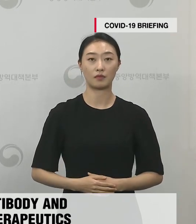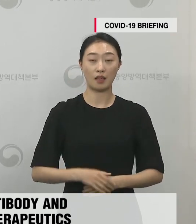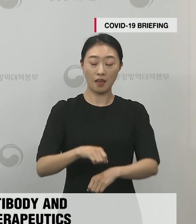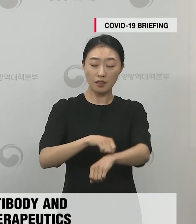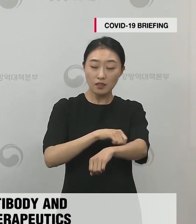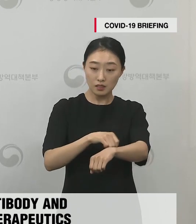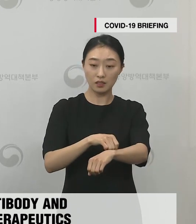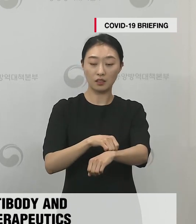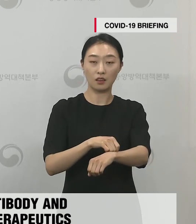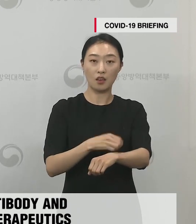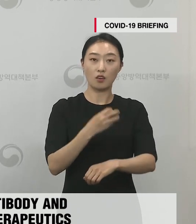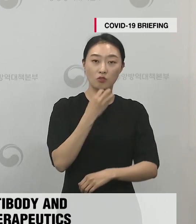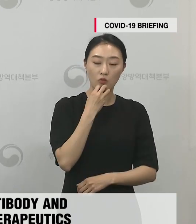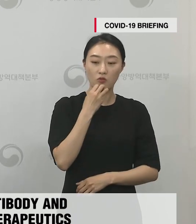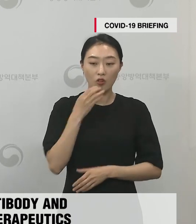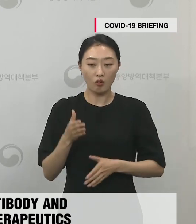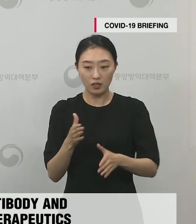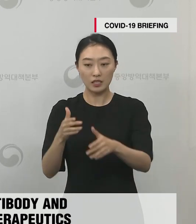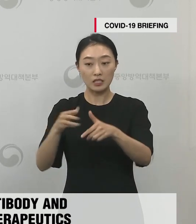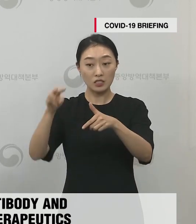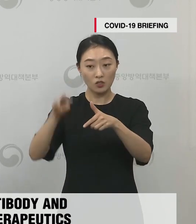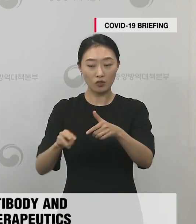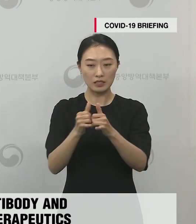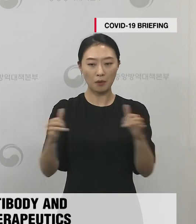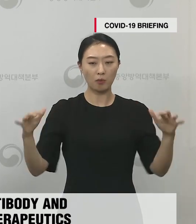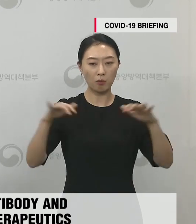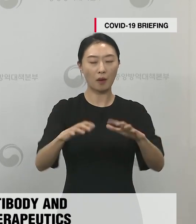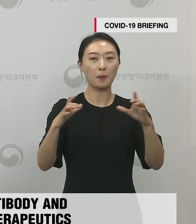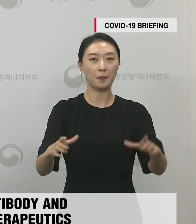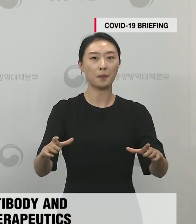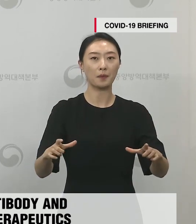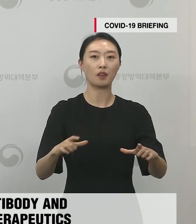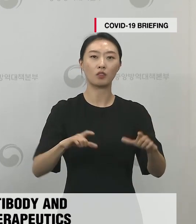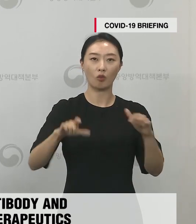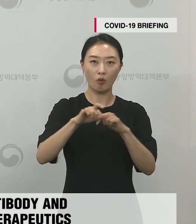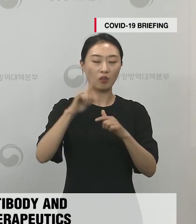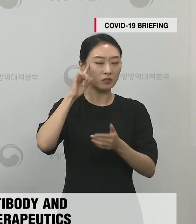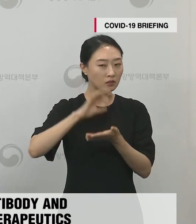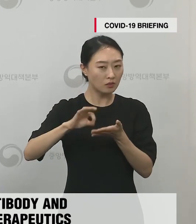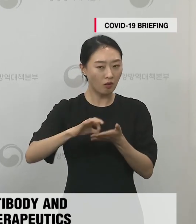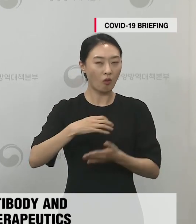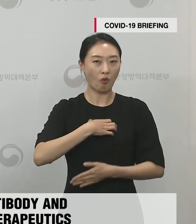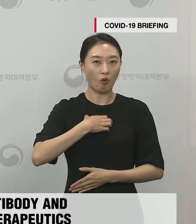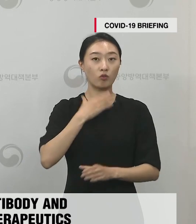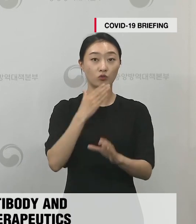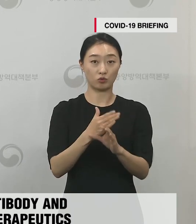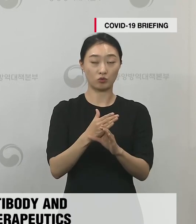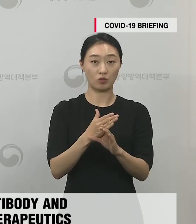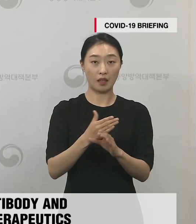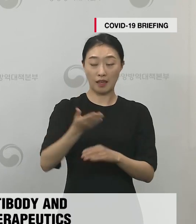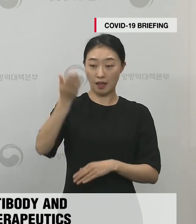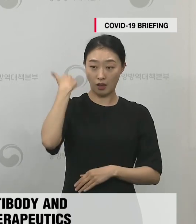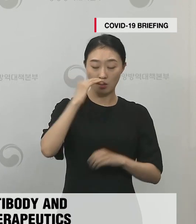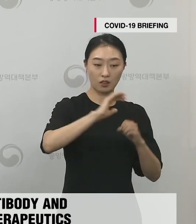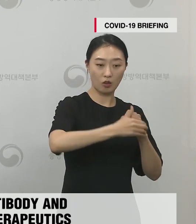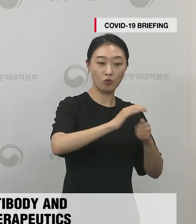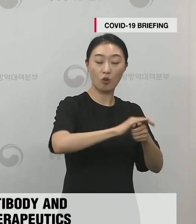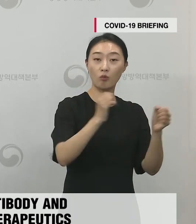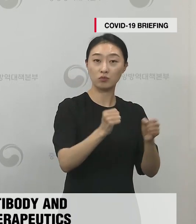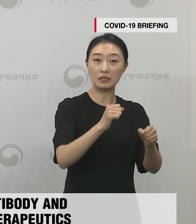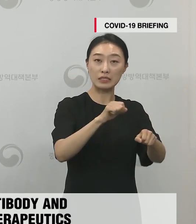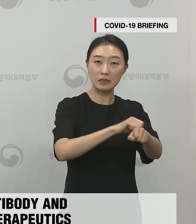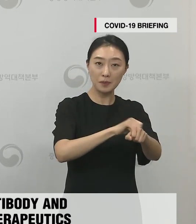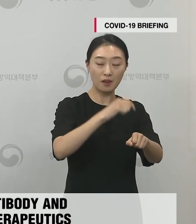nursing homes. In particular, the metropolitan area is of grave concern. And in the